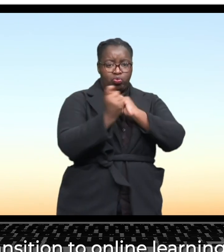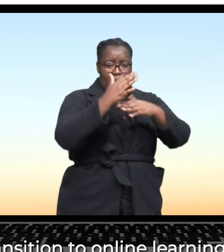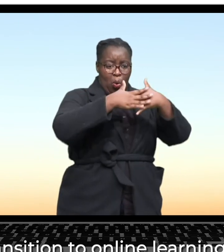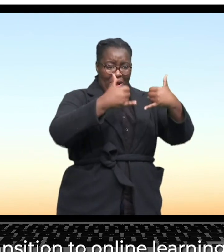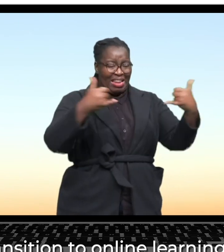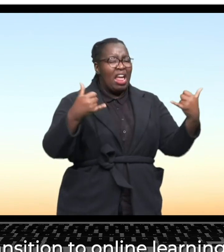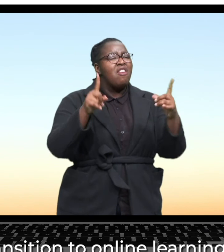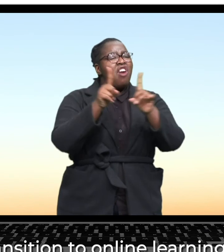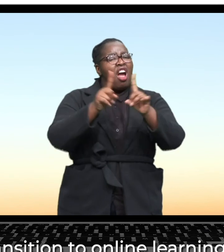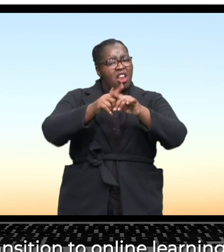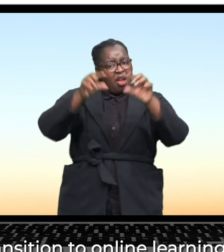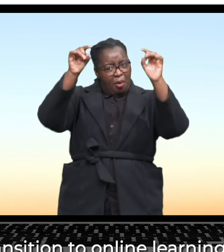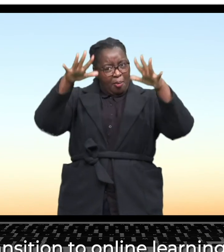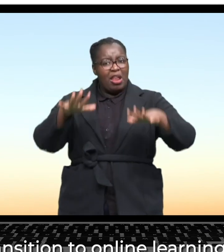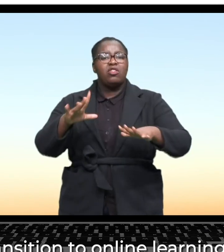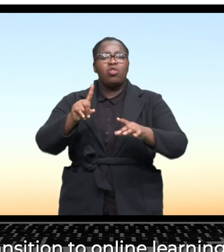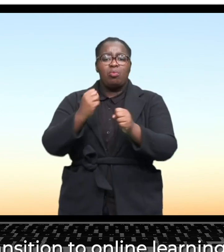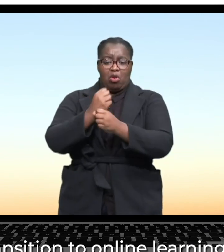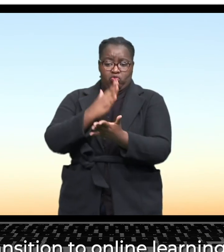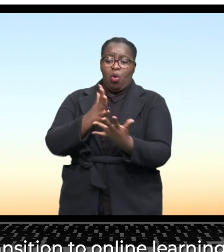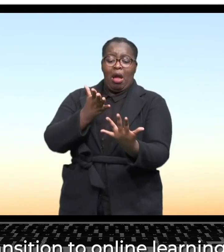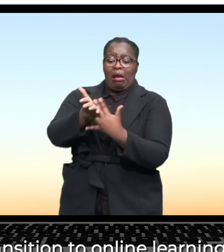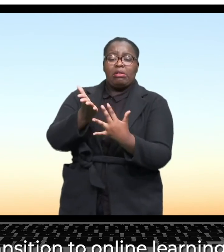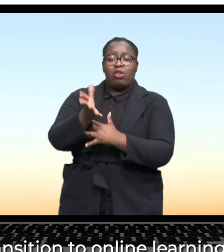learning, it has been a blessing in disguise in terms of ensuring access.